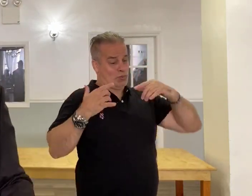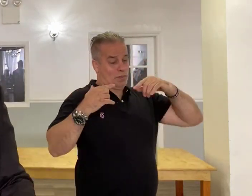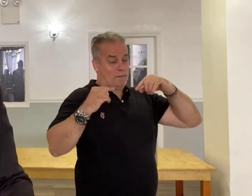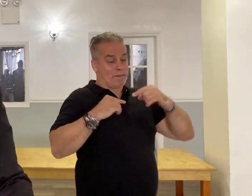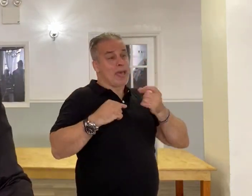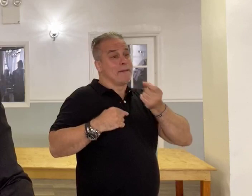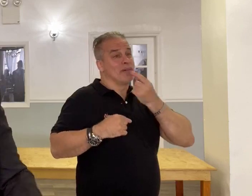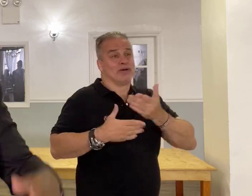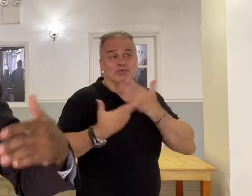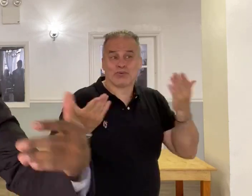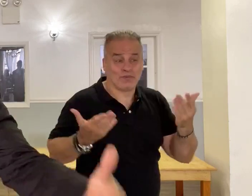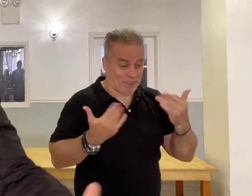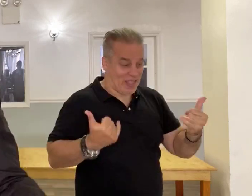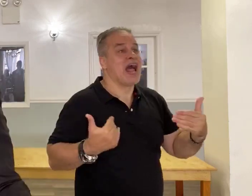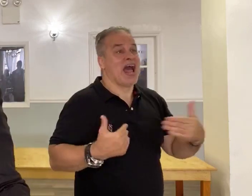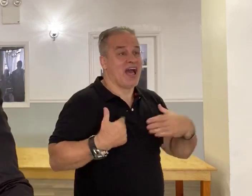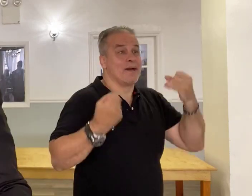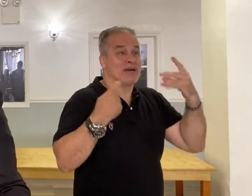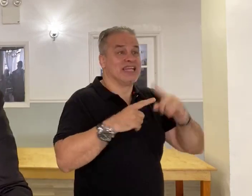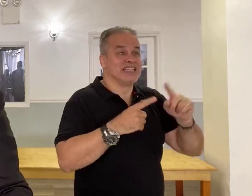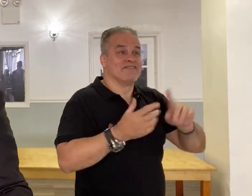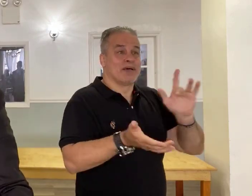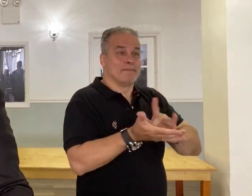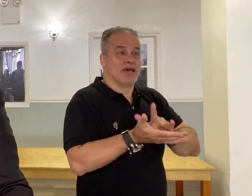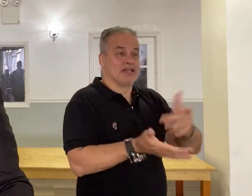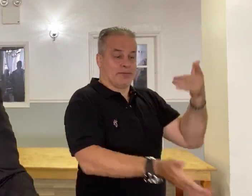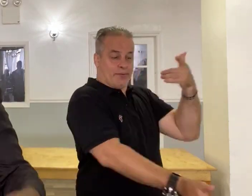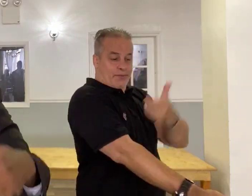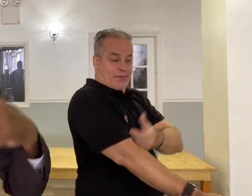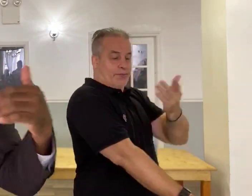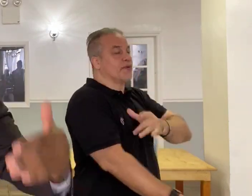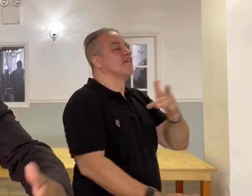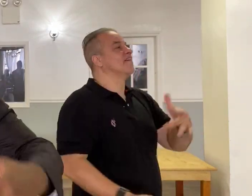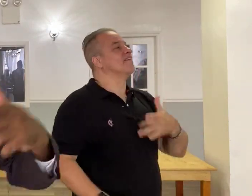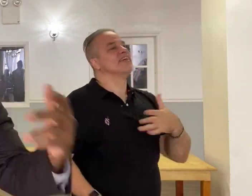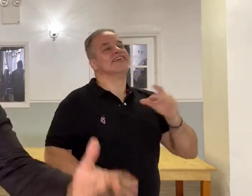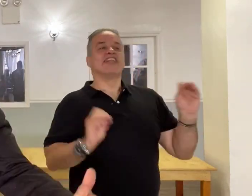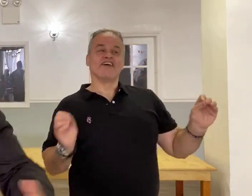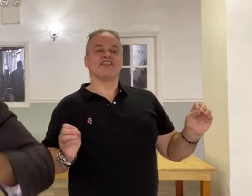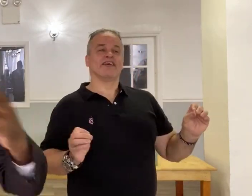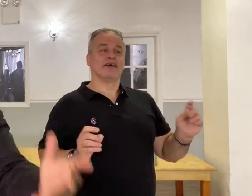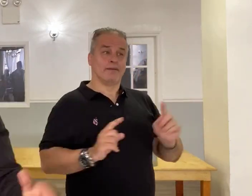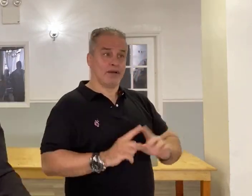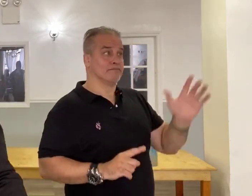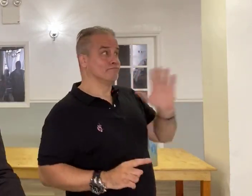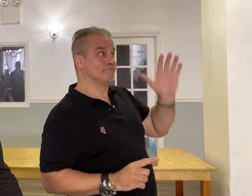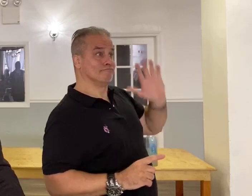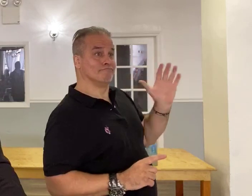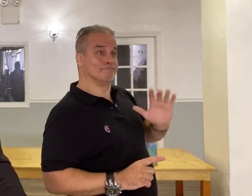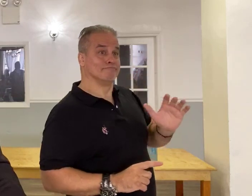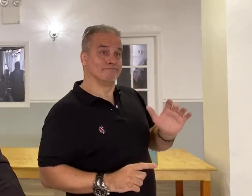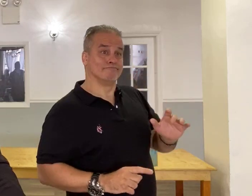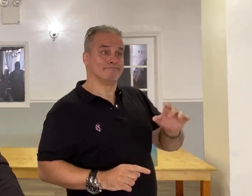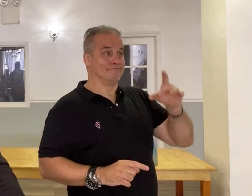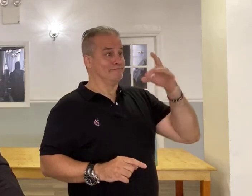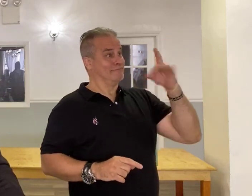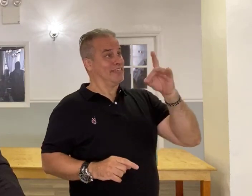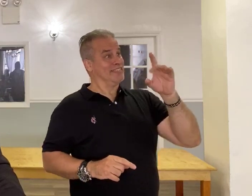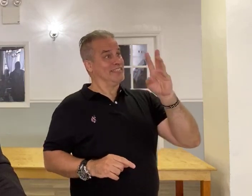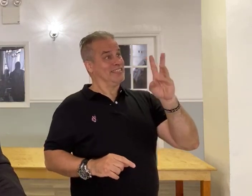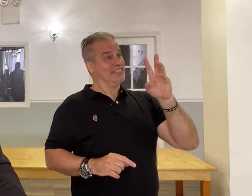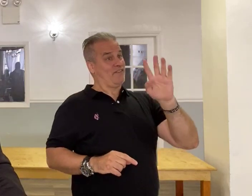into cardiac arrest and would die from the chloroform. But the chloroform was enough to put that patient to sleep.